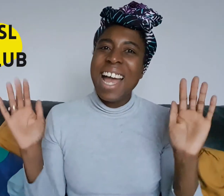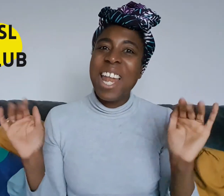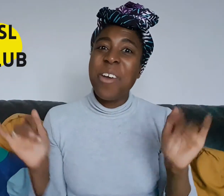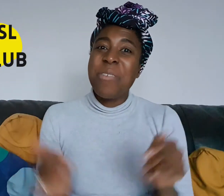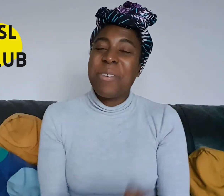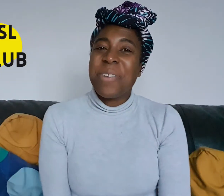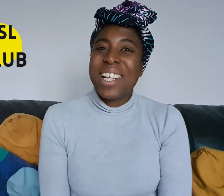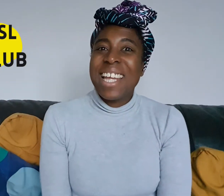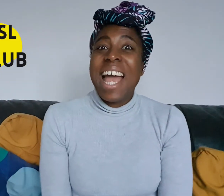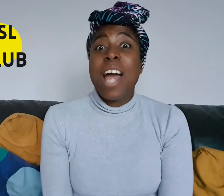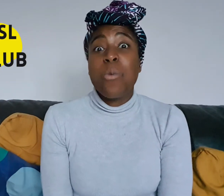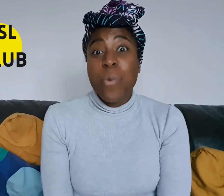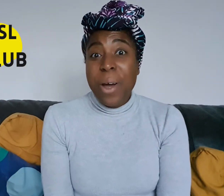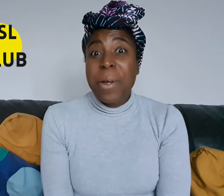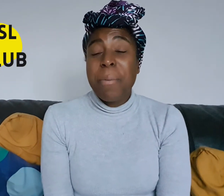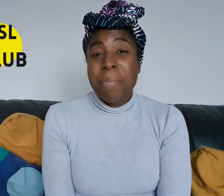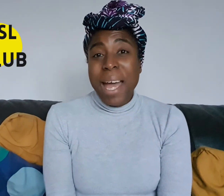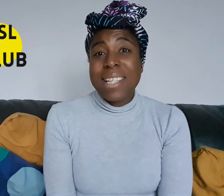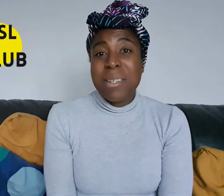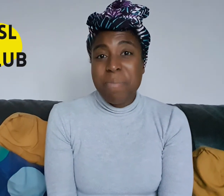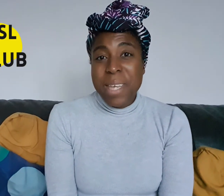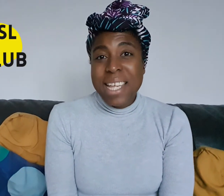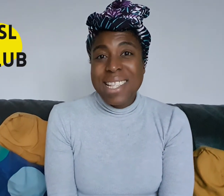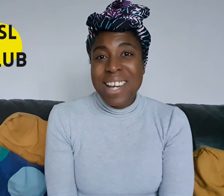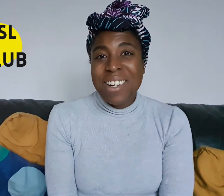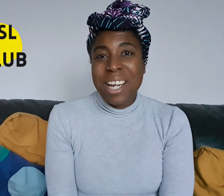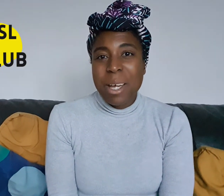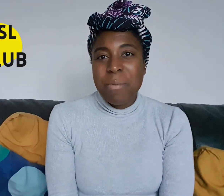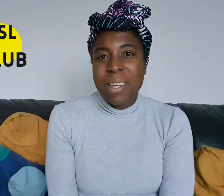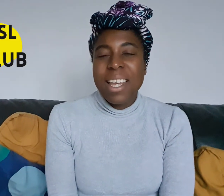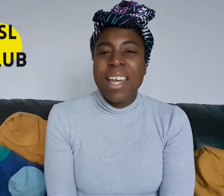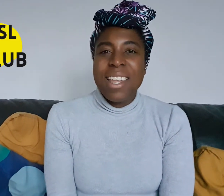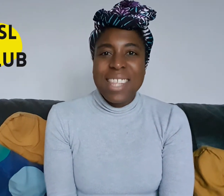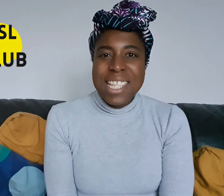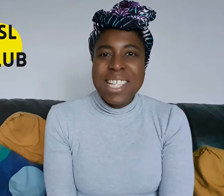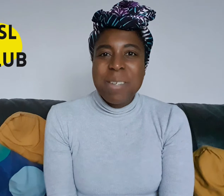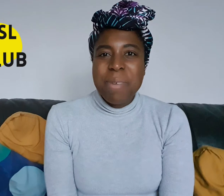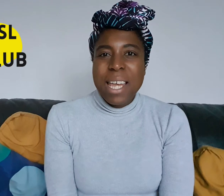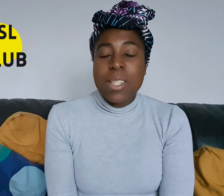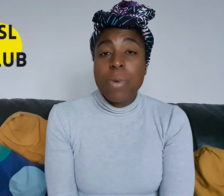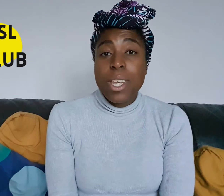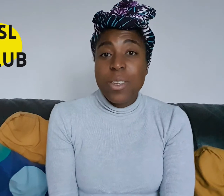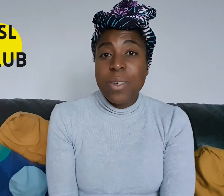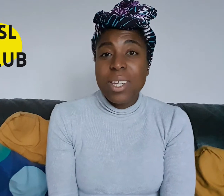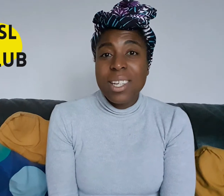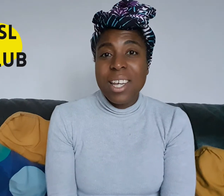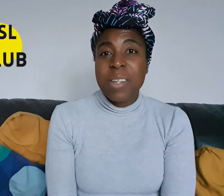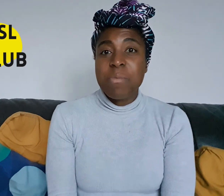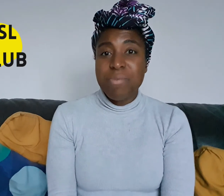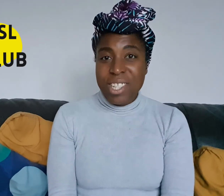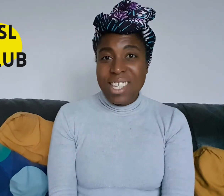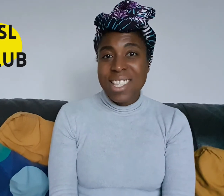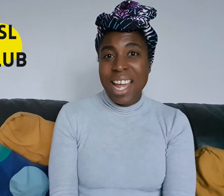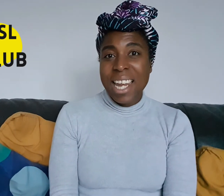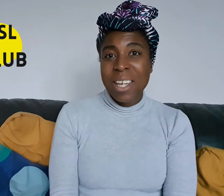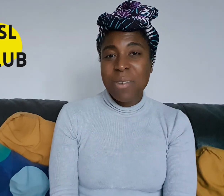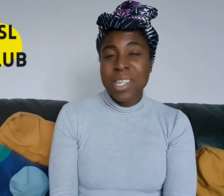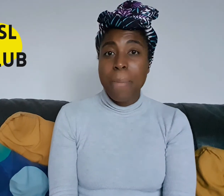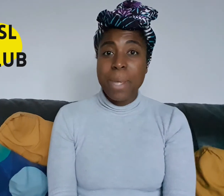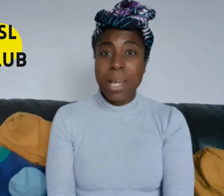Hello everyone and welcome back to BSL Club. This is the place where you can learn British Sign Language and